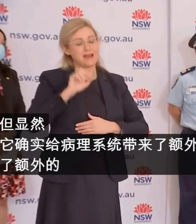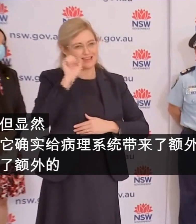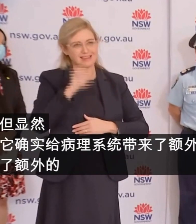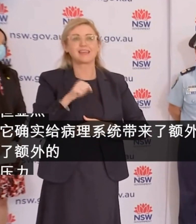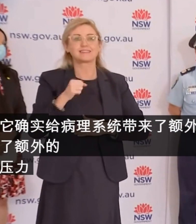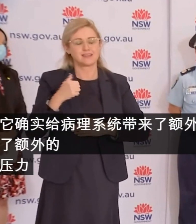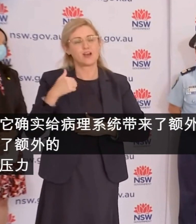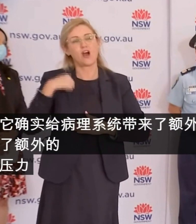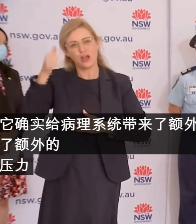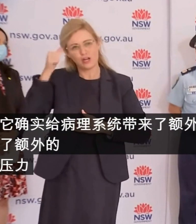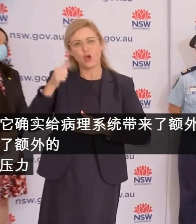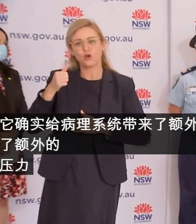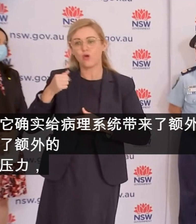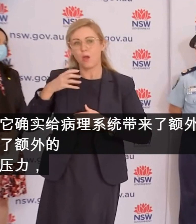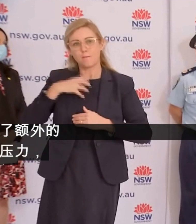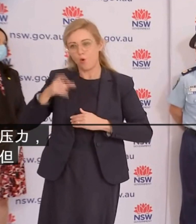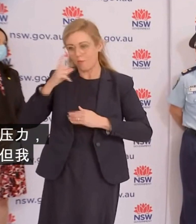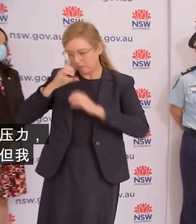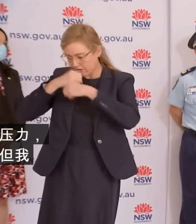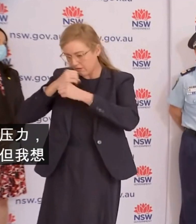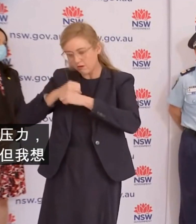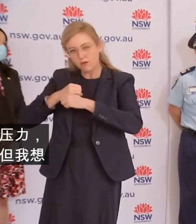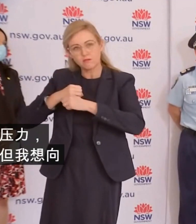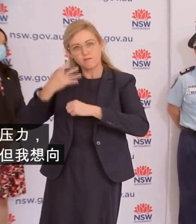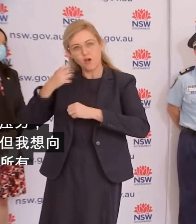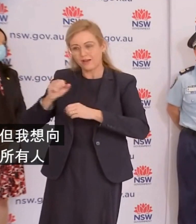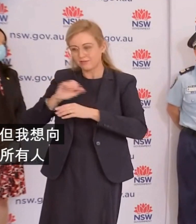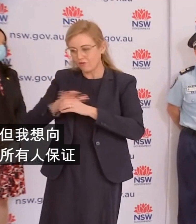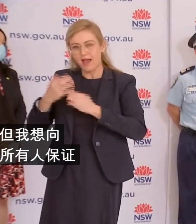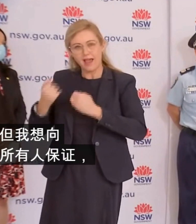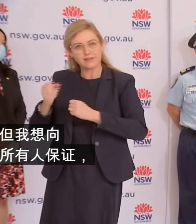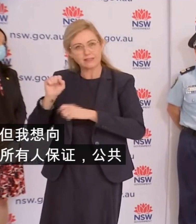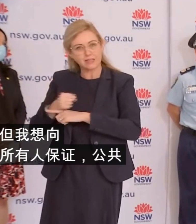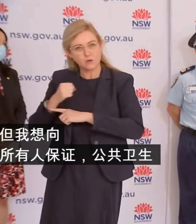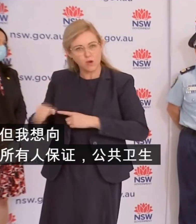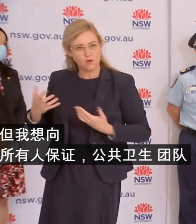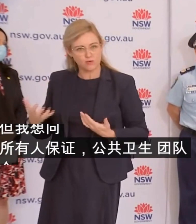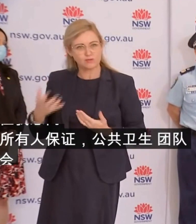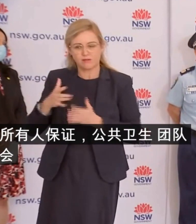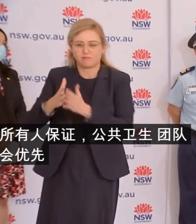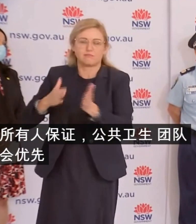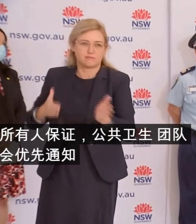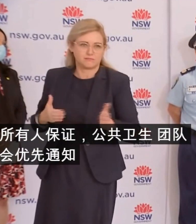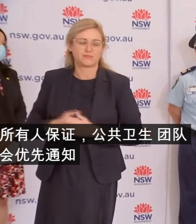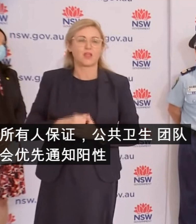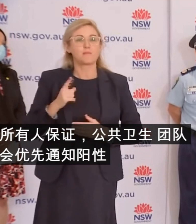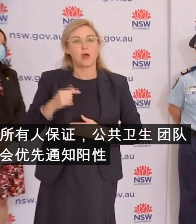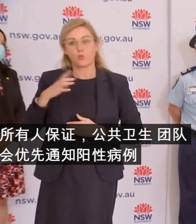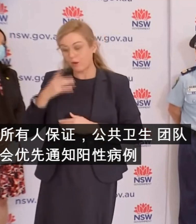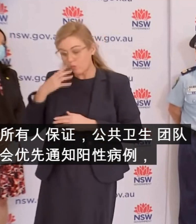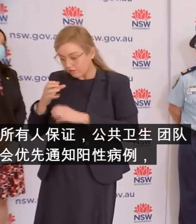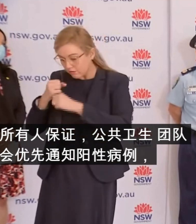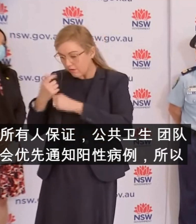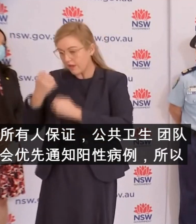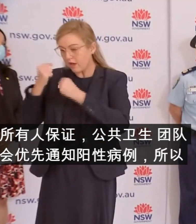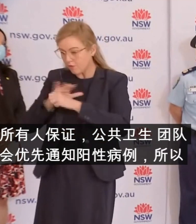systems, it does put extra pressure on getting those quicker turnaround times. But I want to assure everybody that the public health team notifies positive cases as